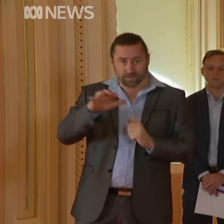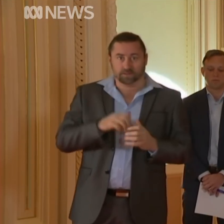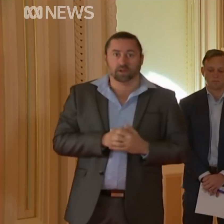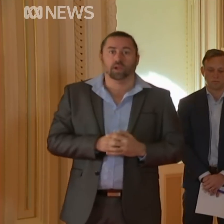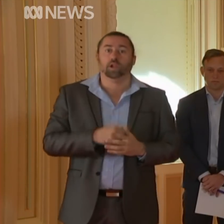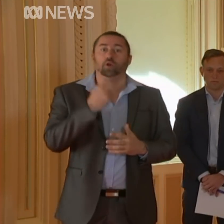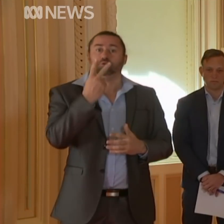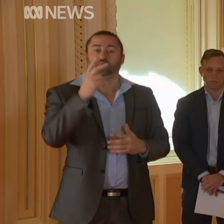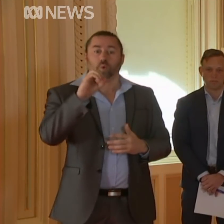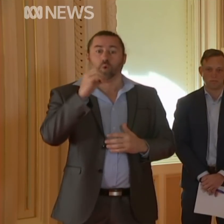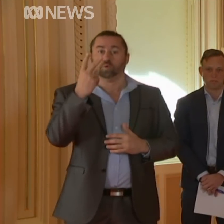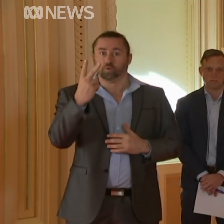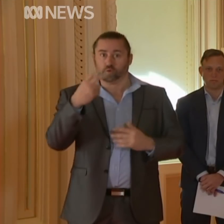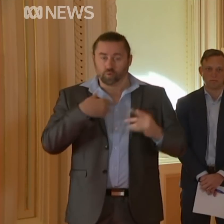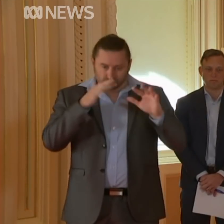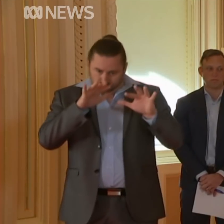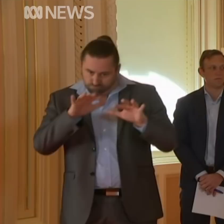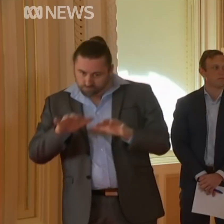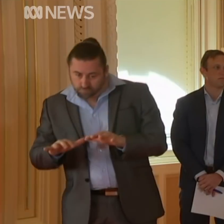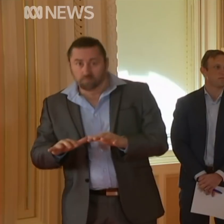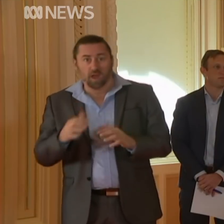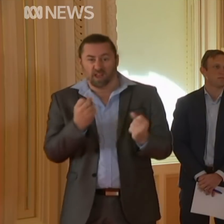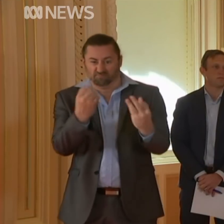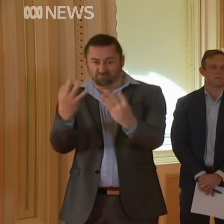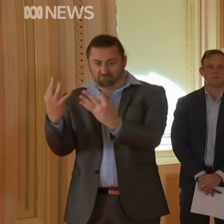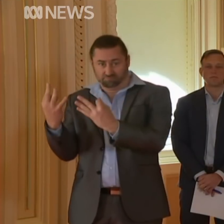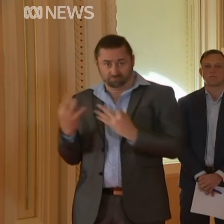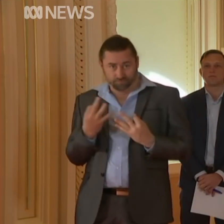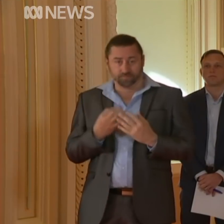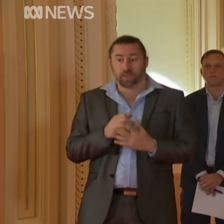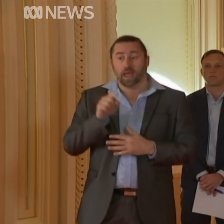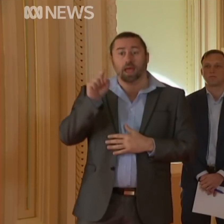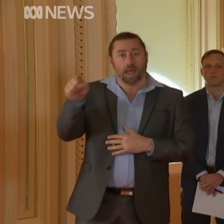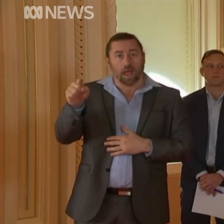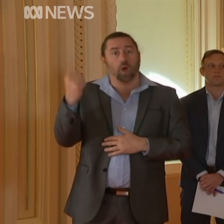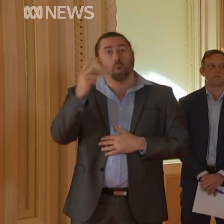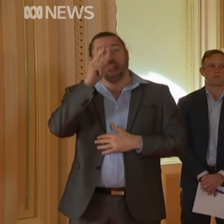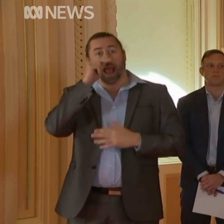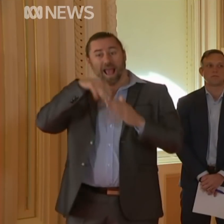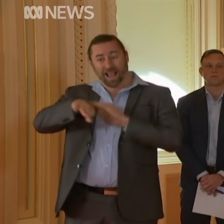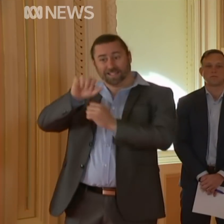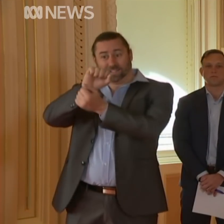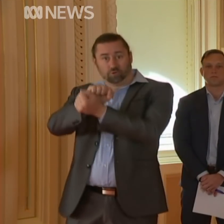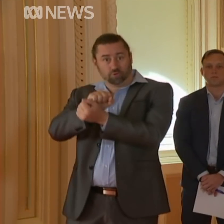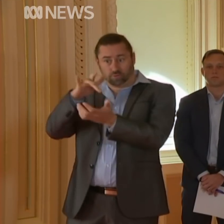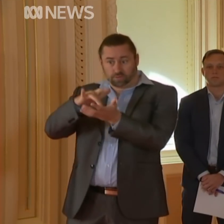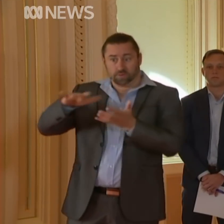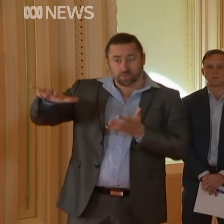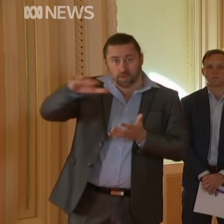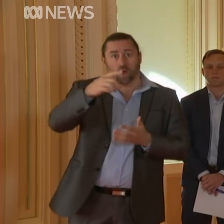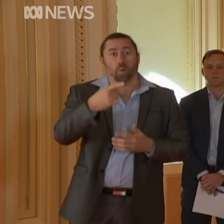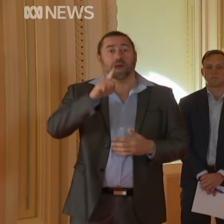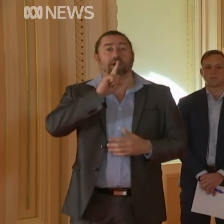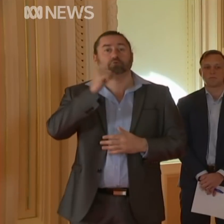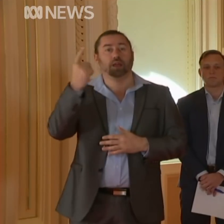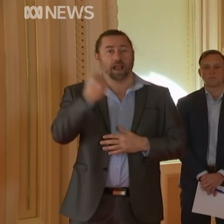202 results that have come back negative. Out of the young people at the Youth Detention Centre, we've had 111 out